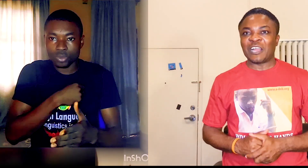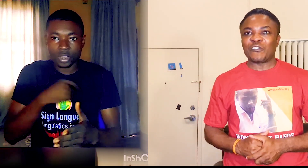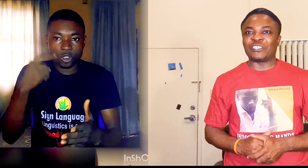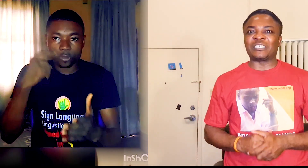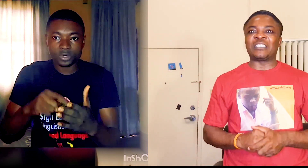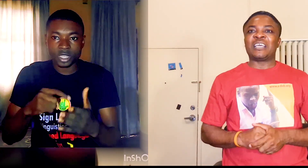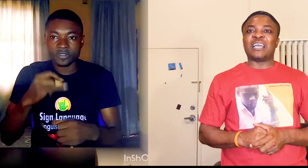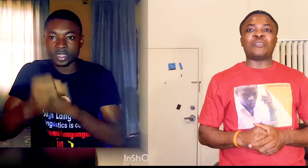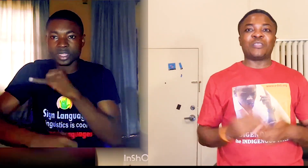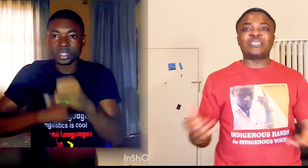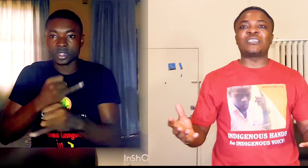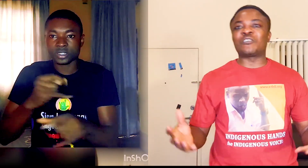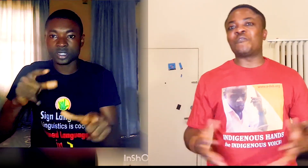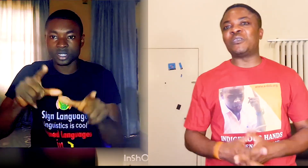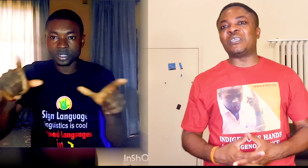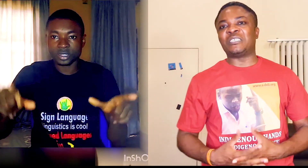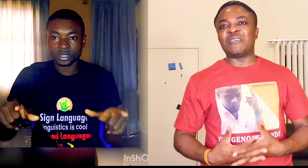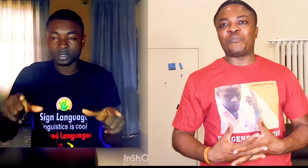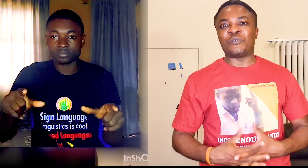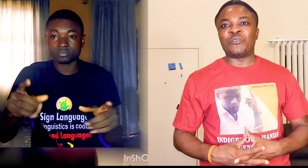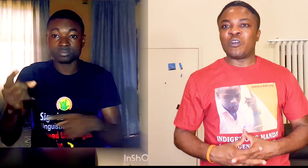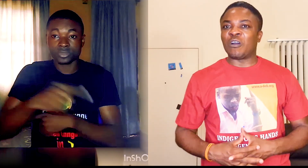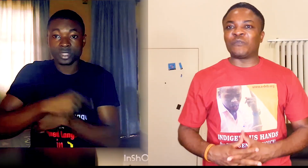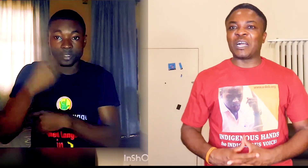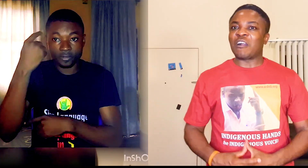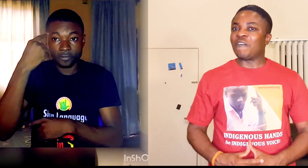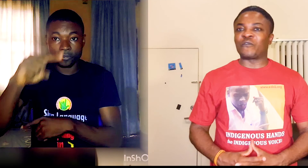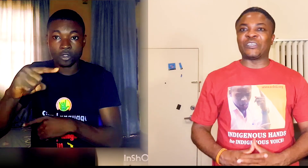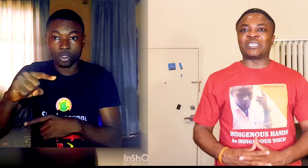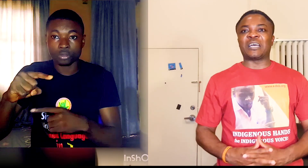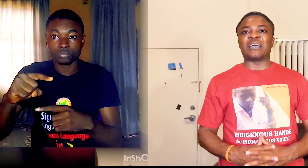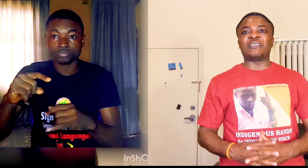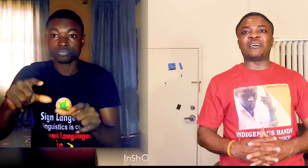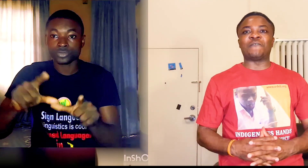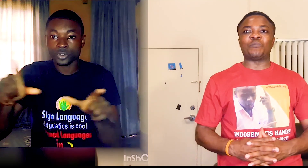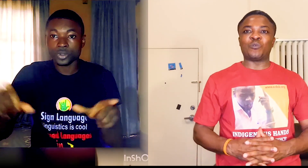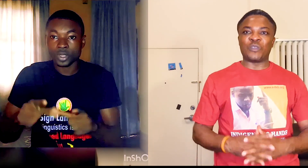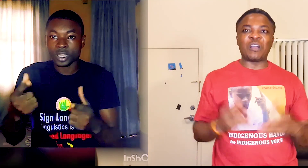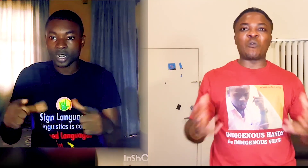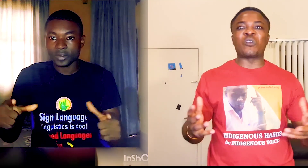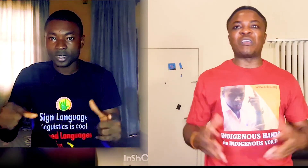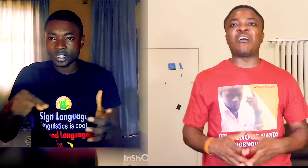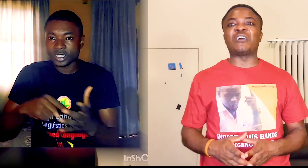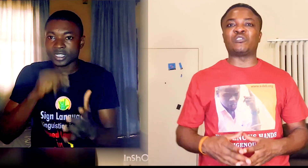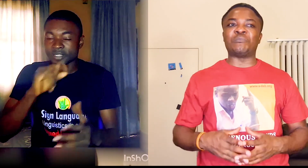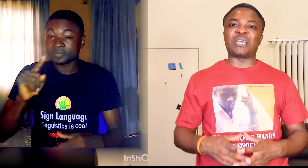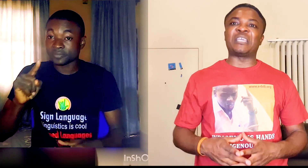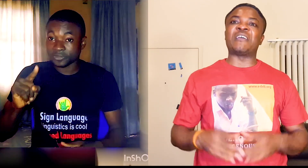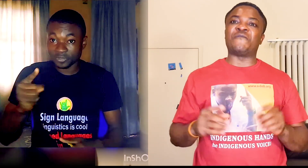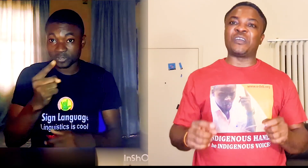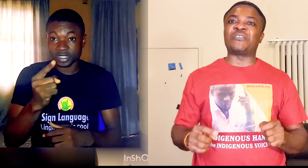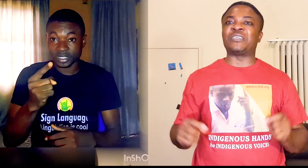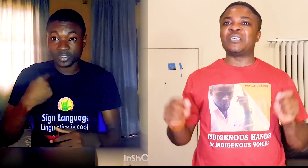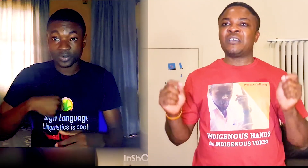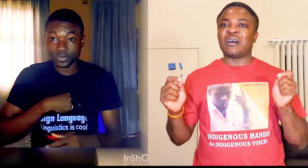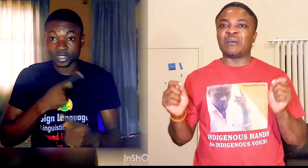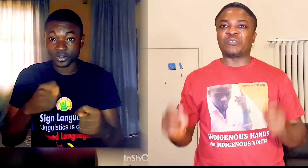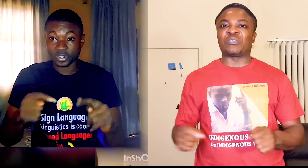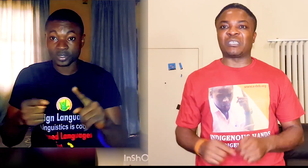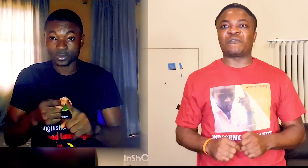Indigenous Languages. And this is going to be the debut of that conference, and we are working hard to make it a